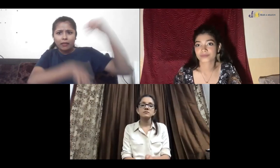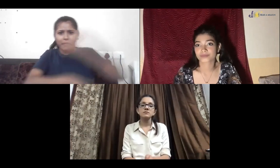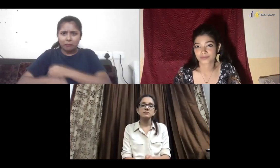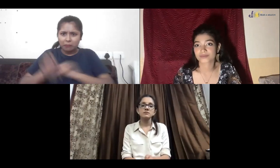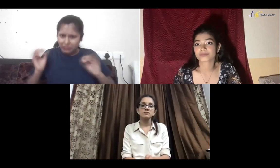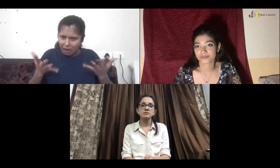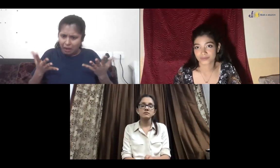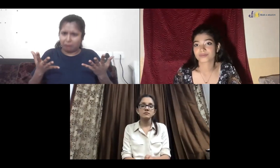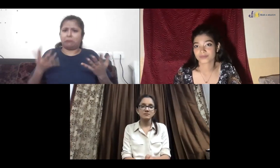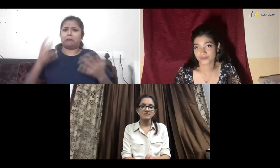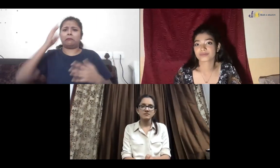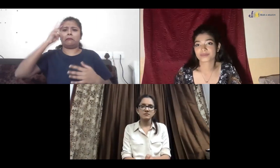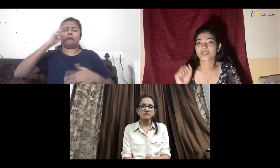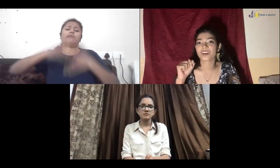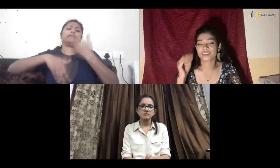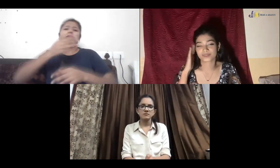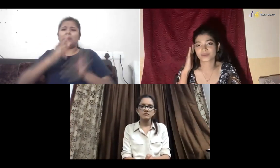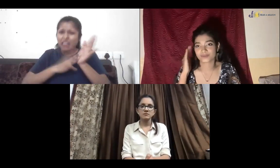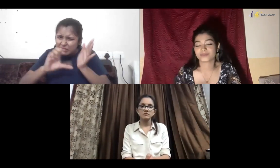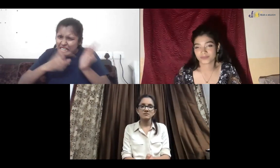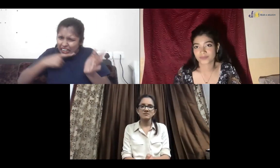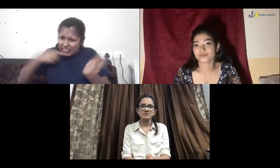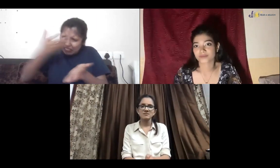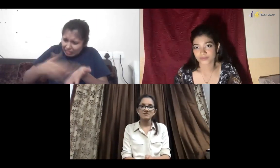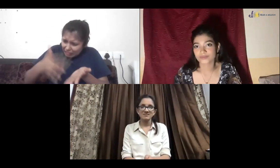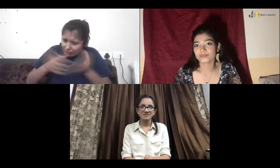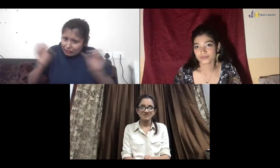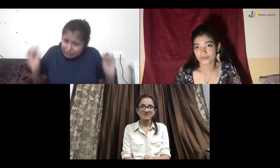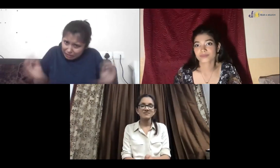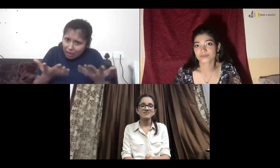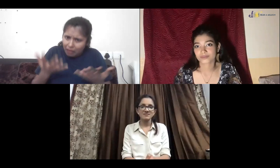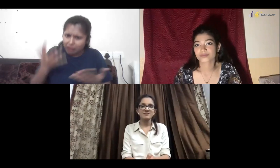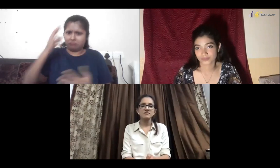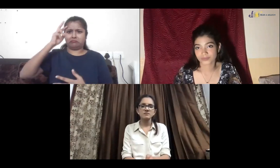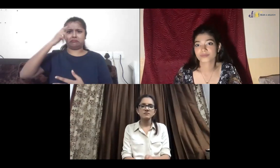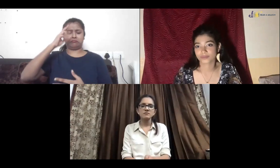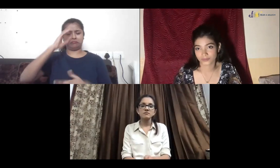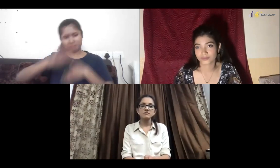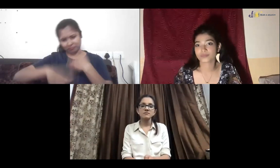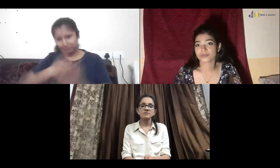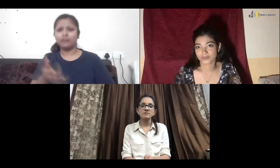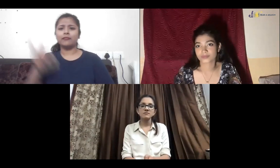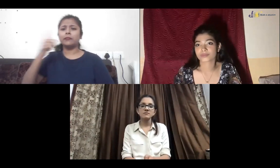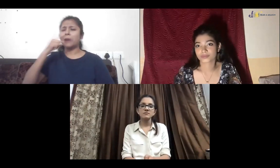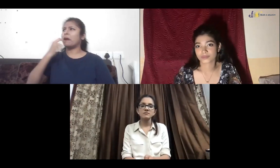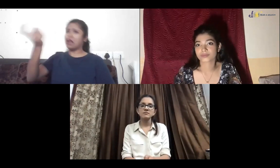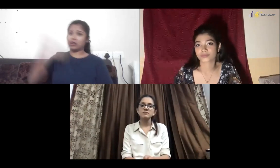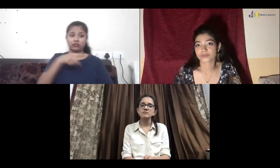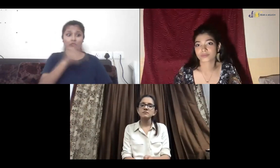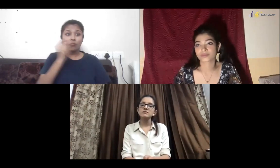body? Then okay, we have. And also, have you seen any